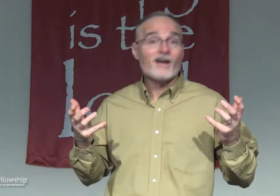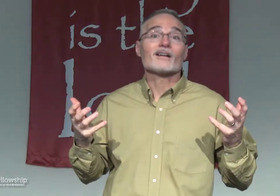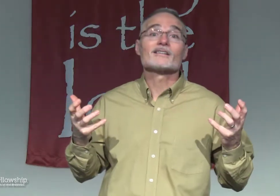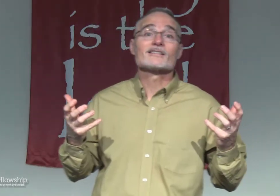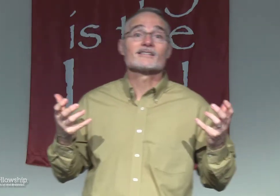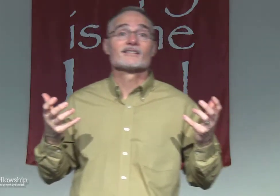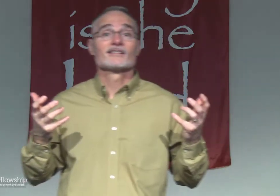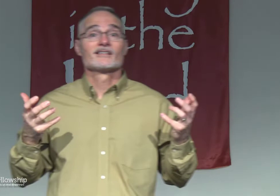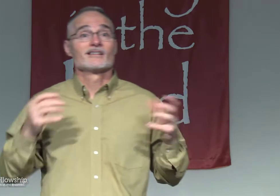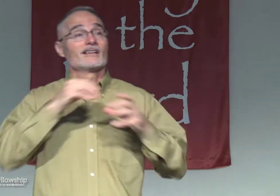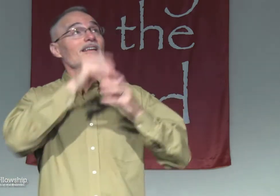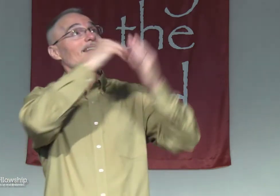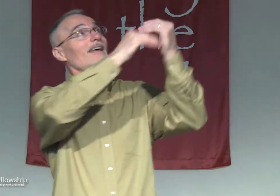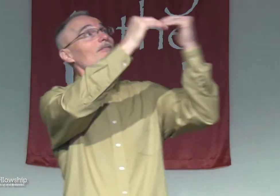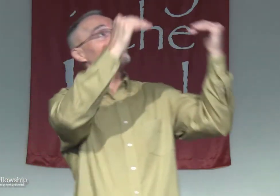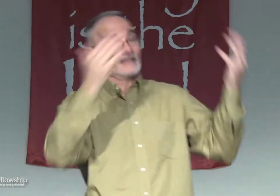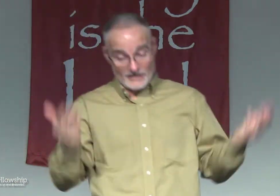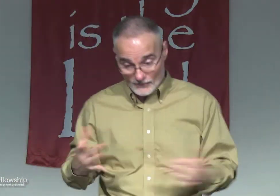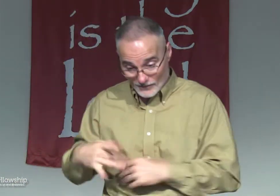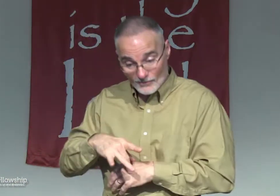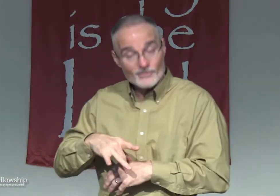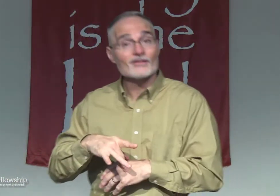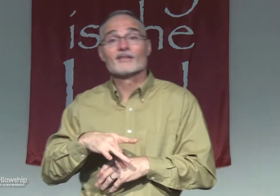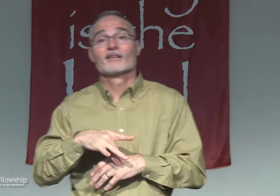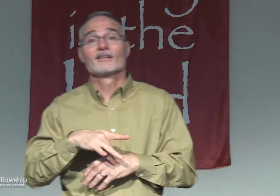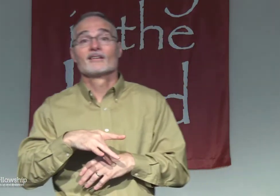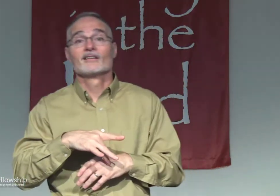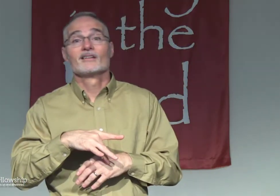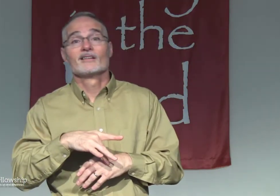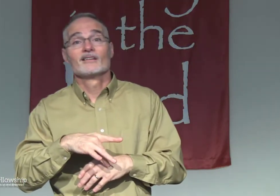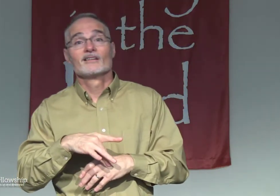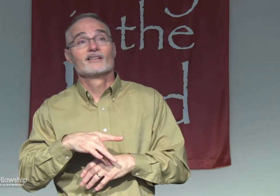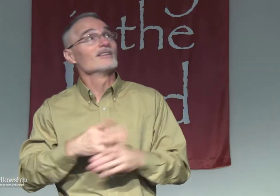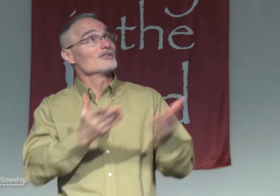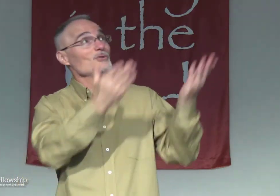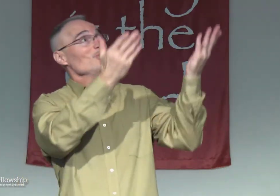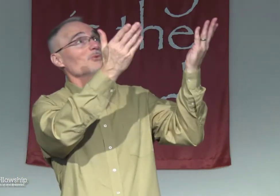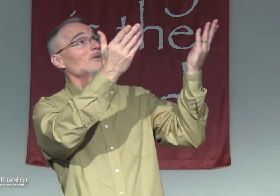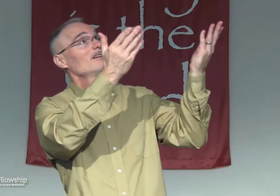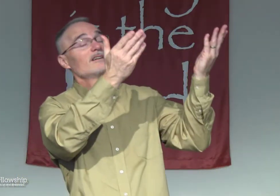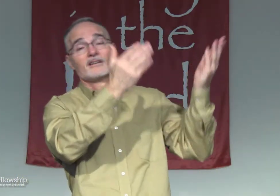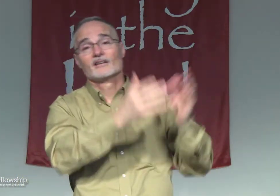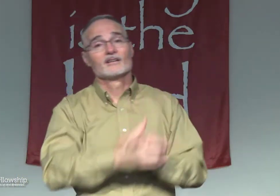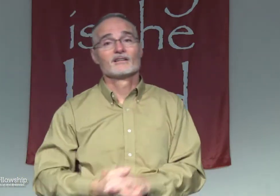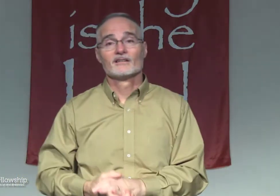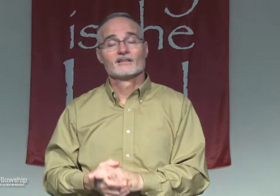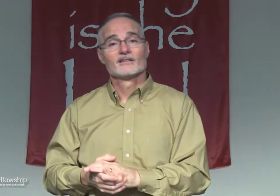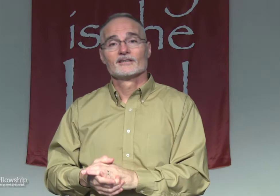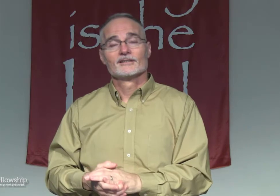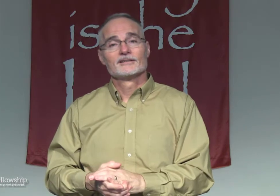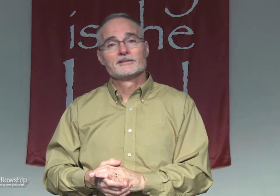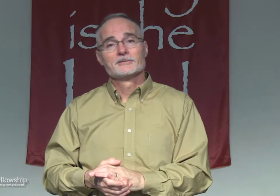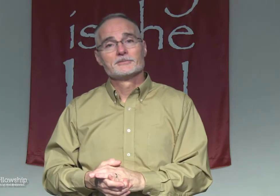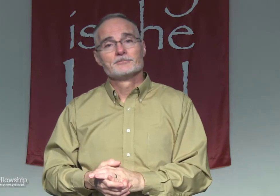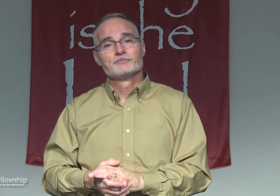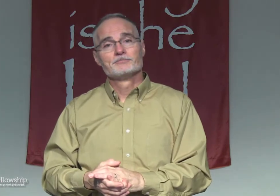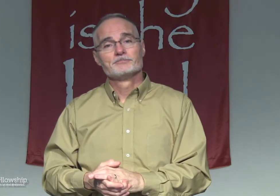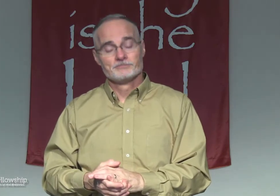73 says, all that I want in heaven and on earth is you.